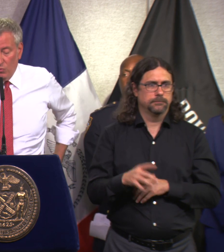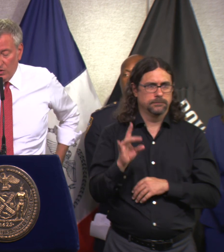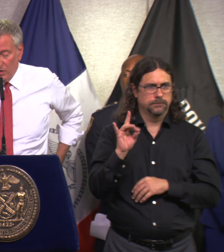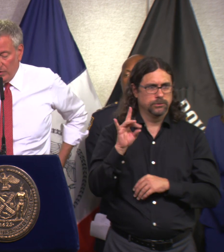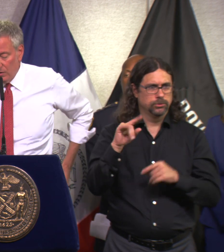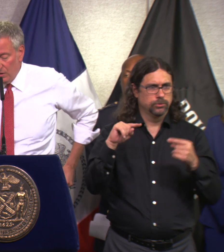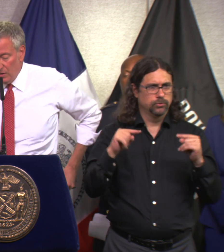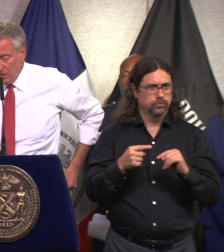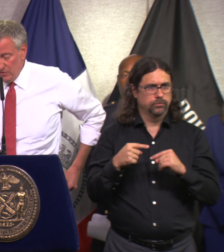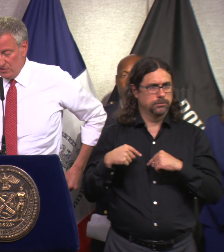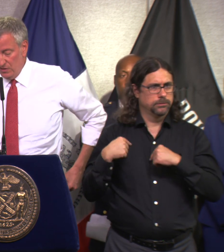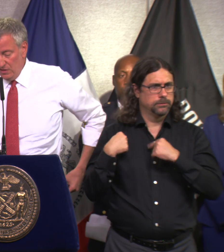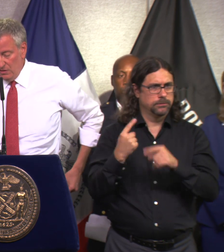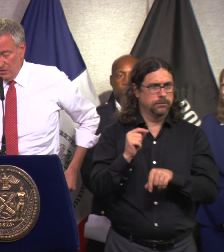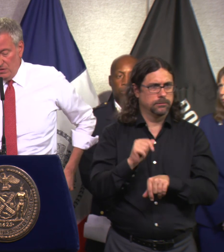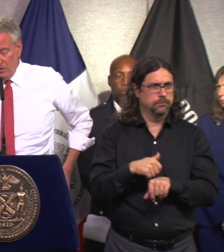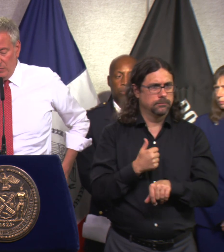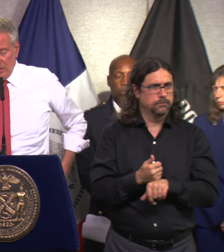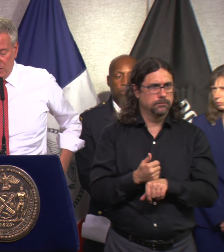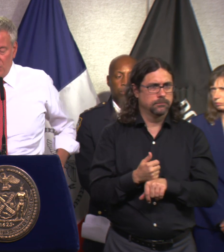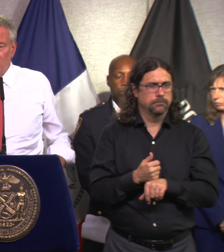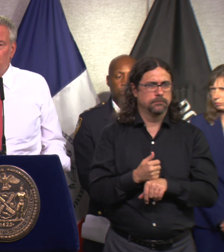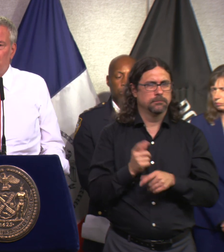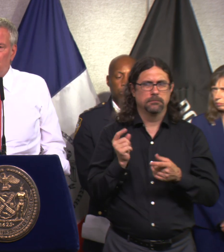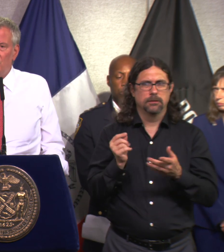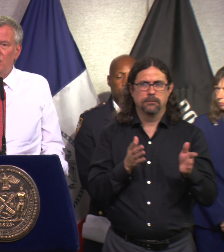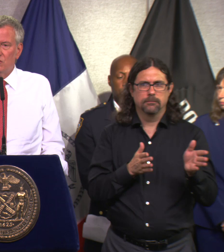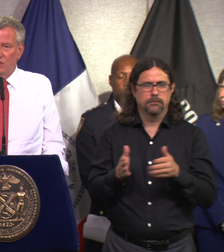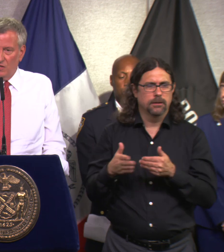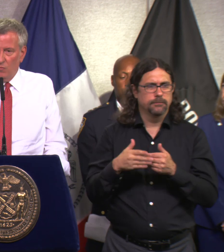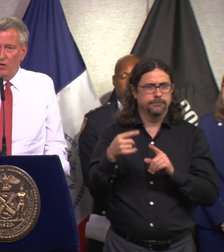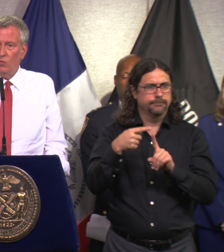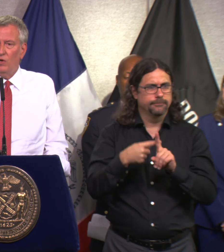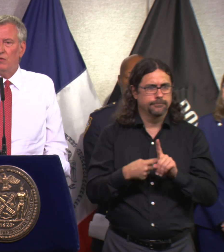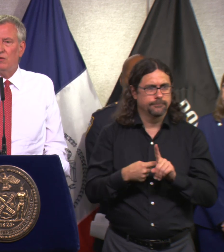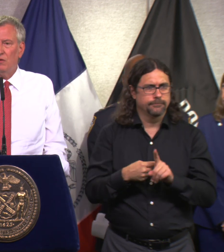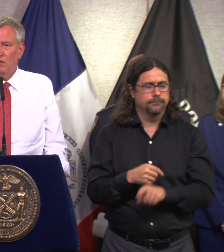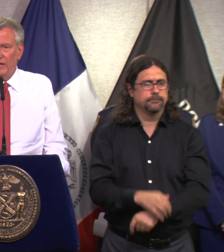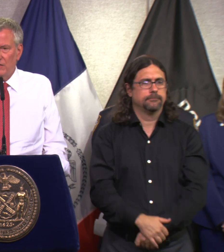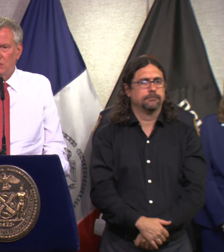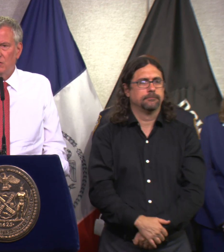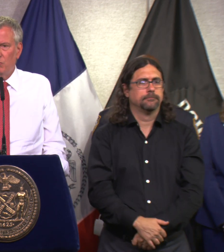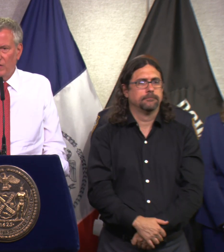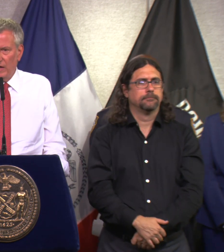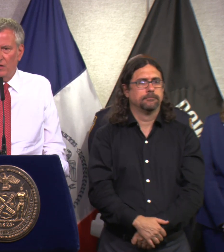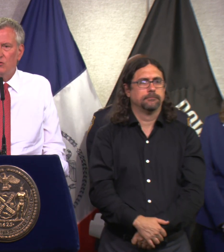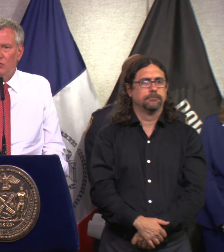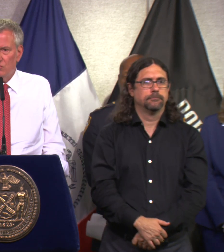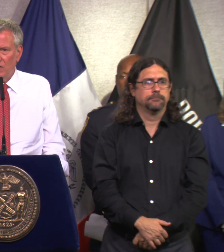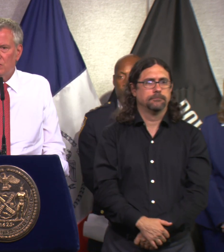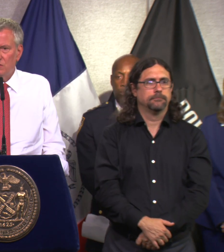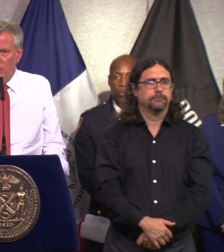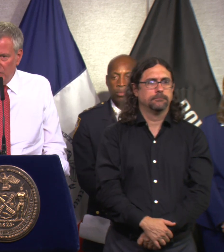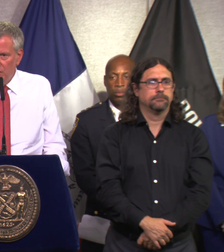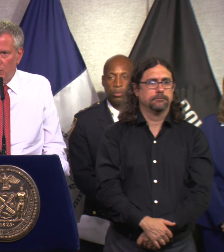a lot more coming. Obviously, in the immediate term, DOT is going to come out with the next plan to address this immediate